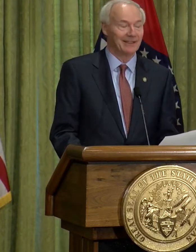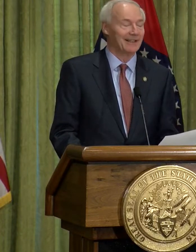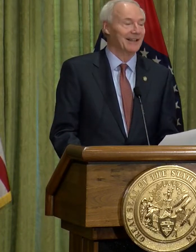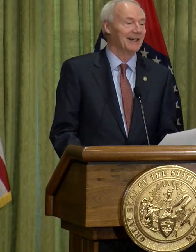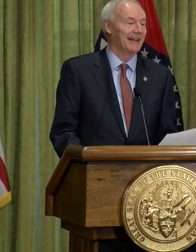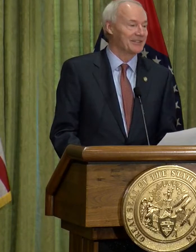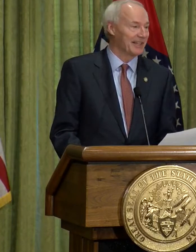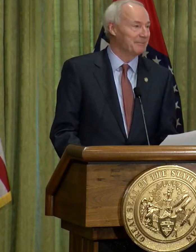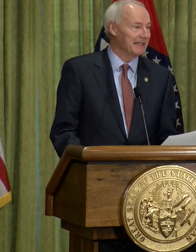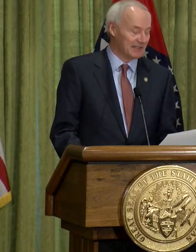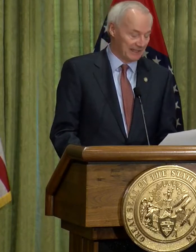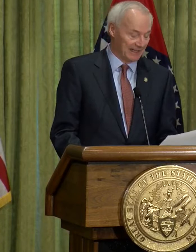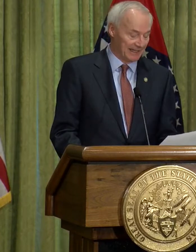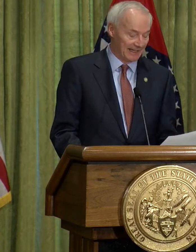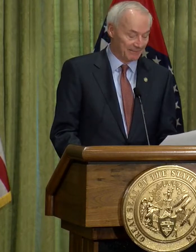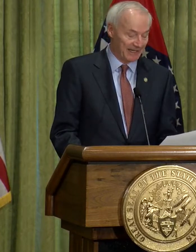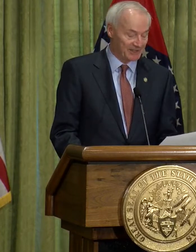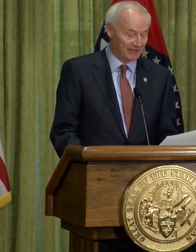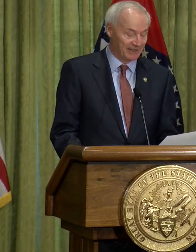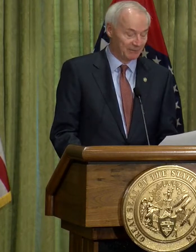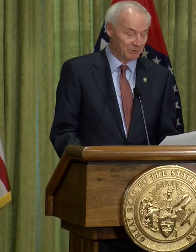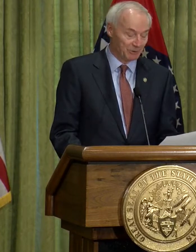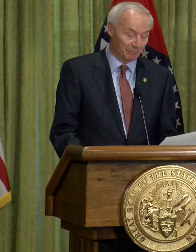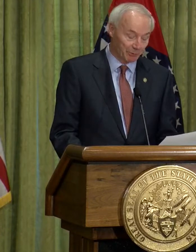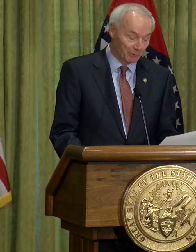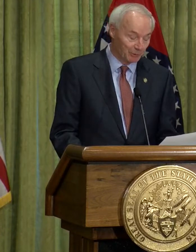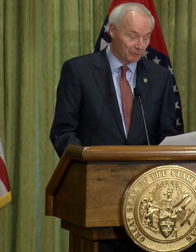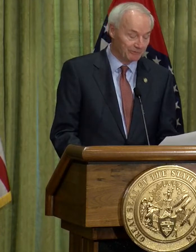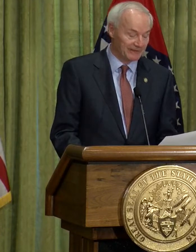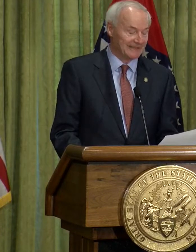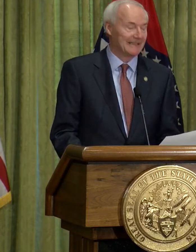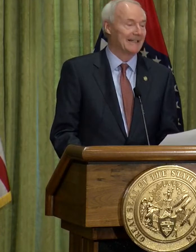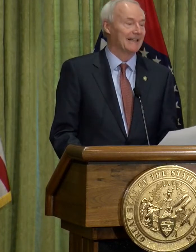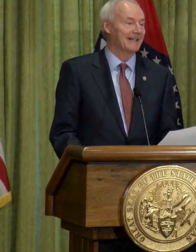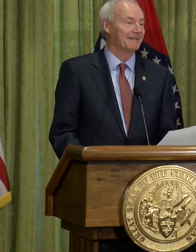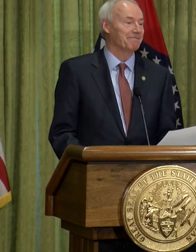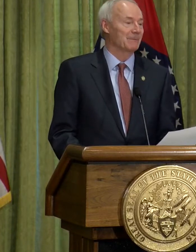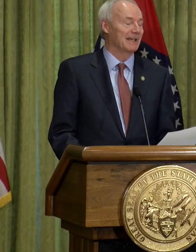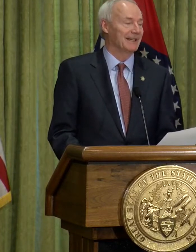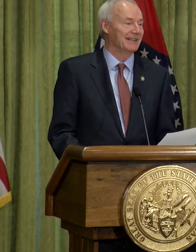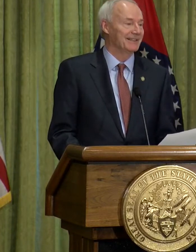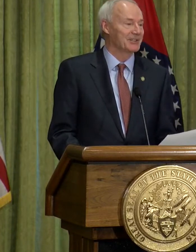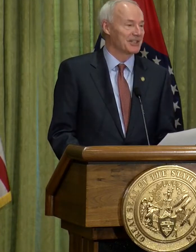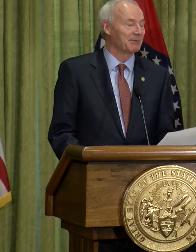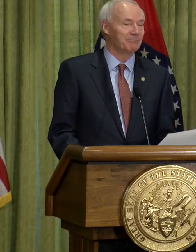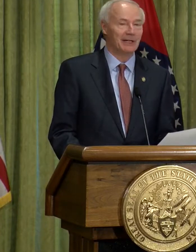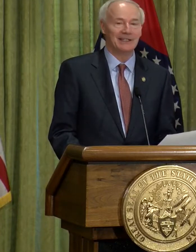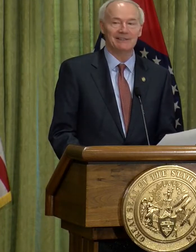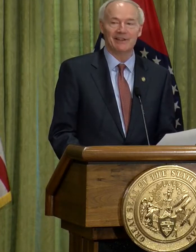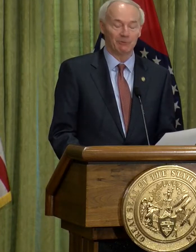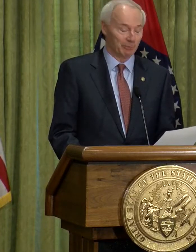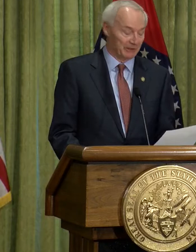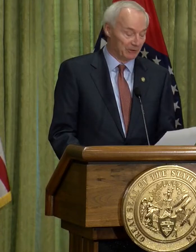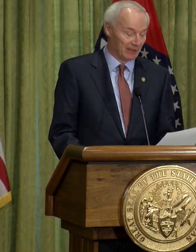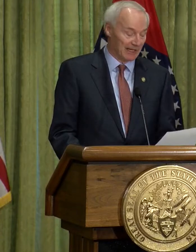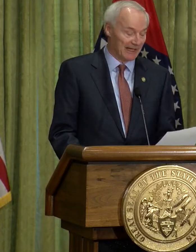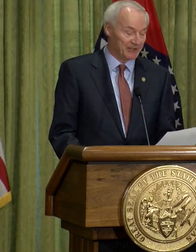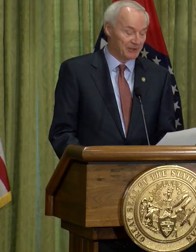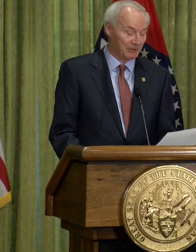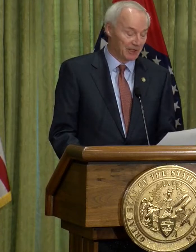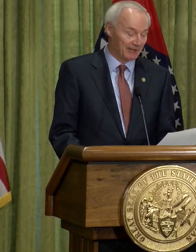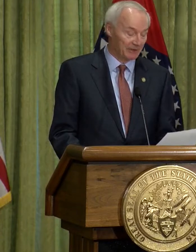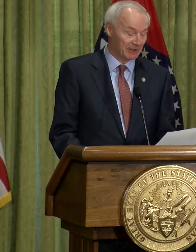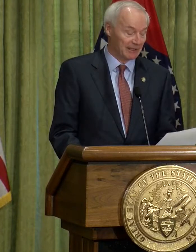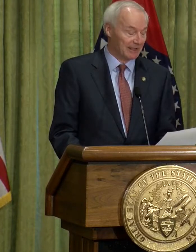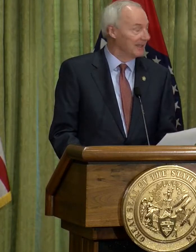Committee. As they meet today, I'm asking them to approve a sum of money that will be